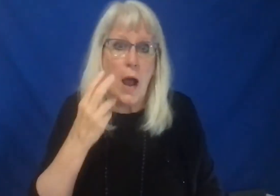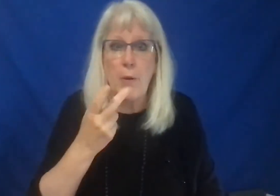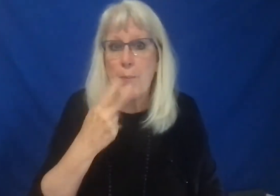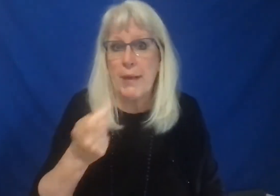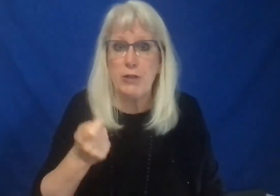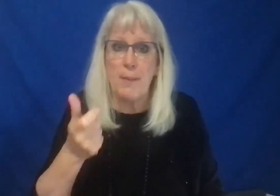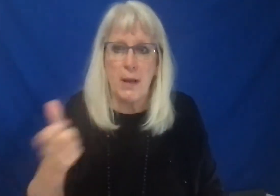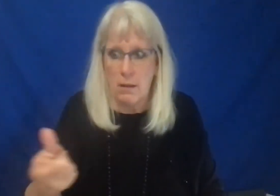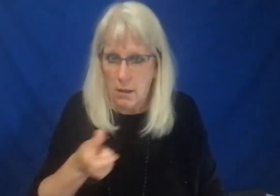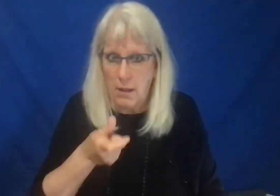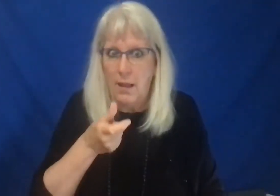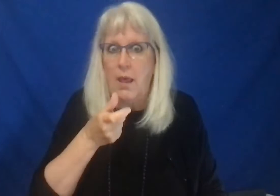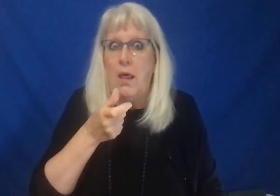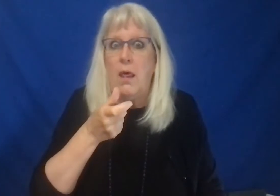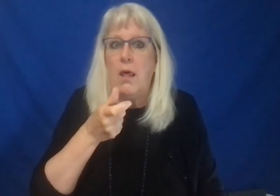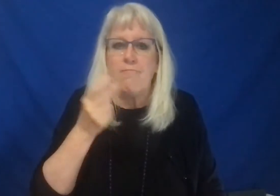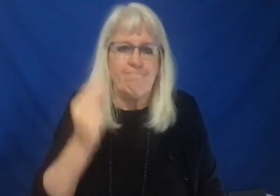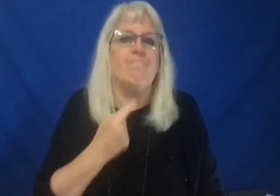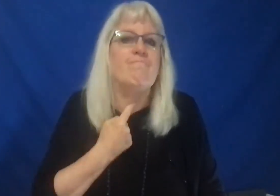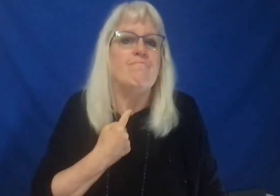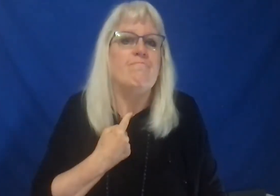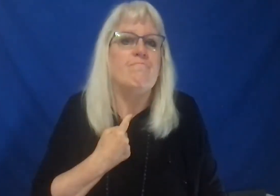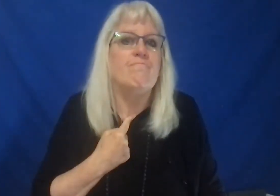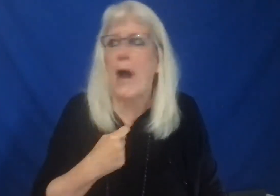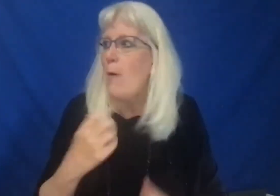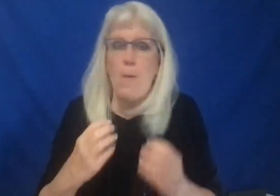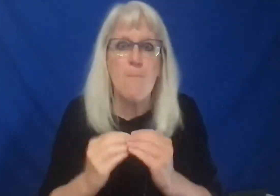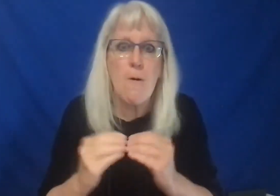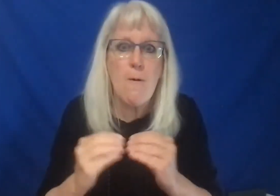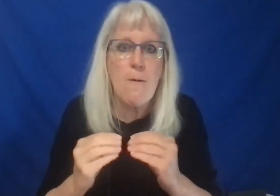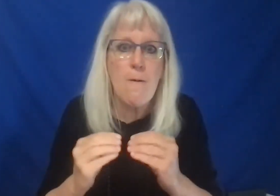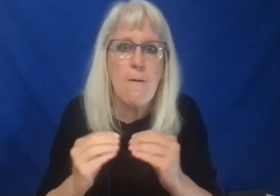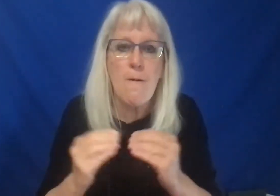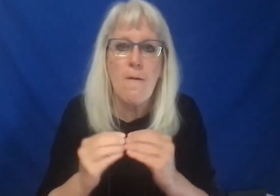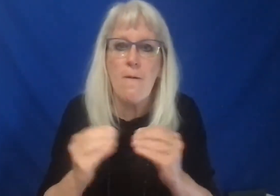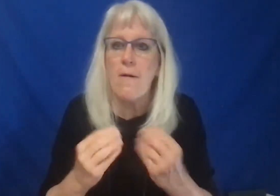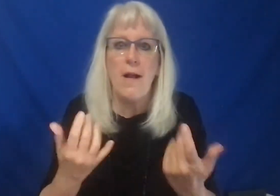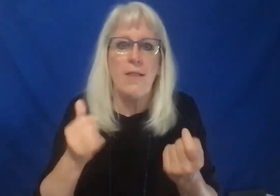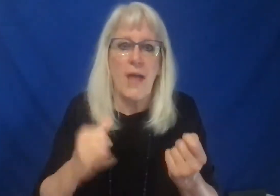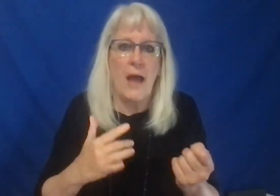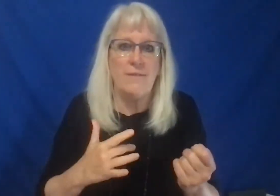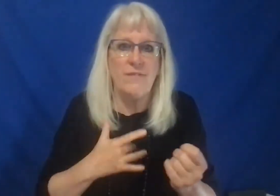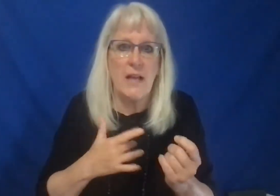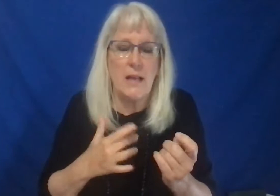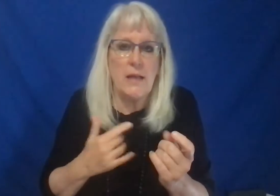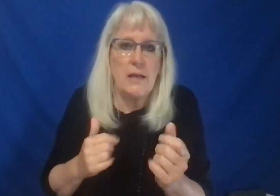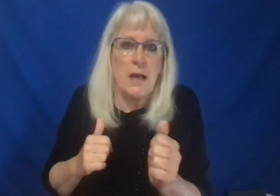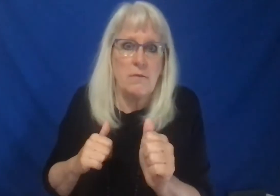phenomenon of craving kicked in, and I wanted more. And I wanted to chase that sensation that is talked about in the doctor's